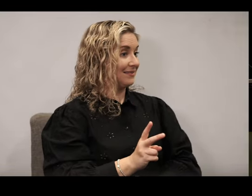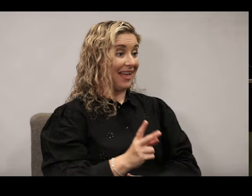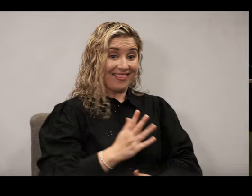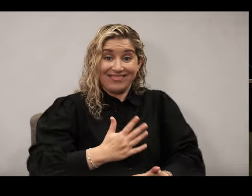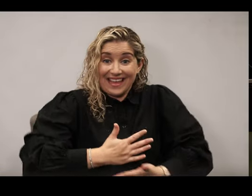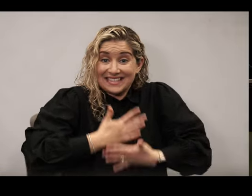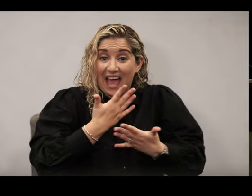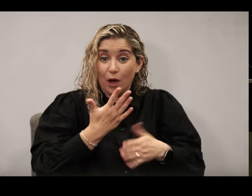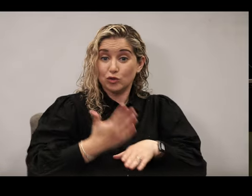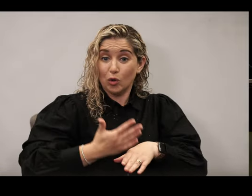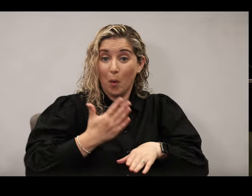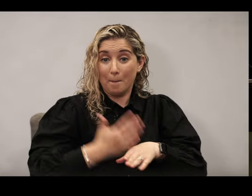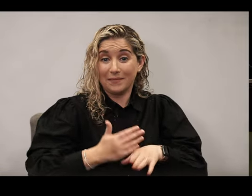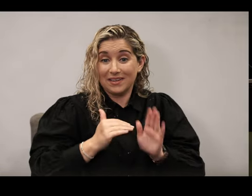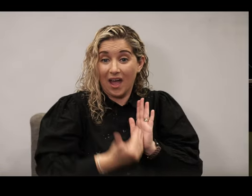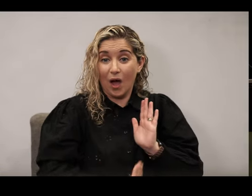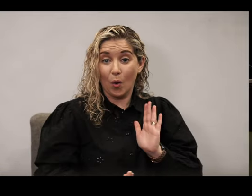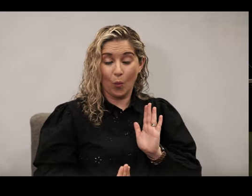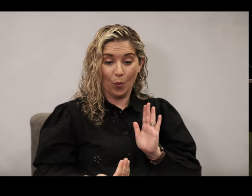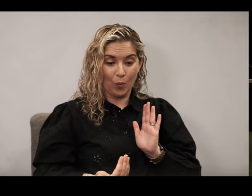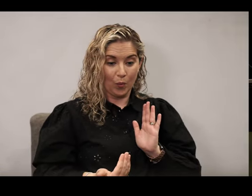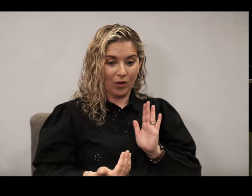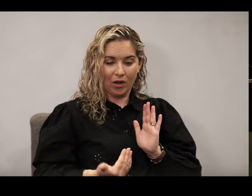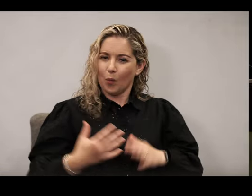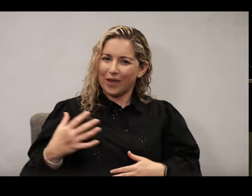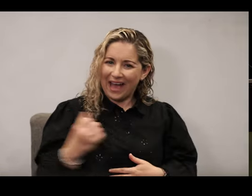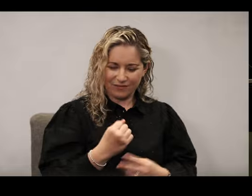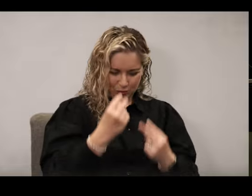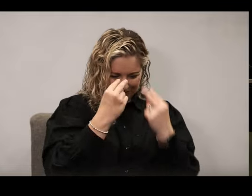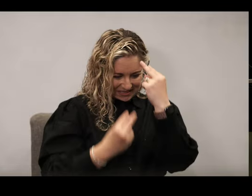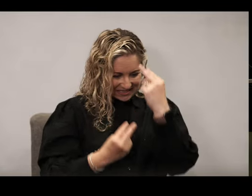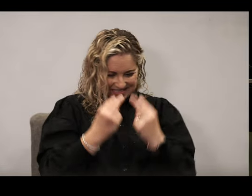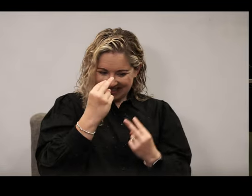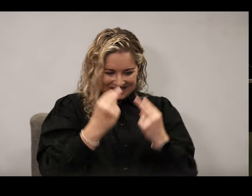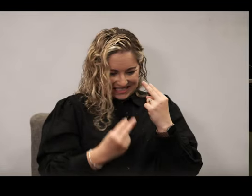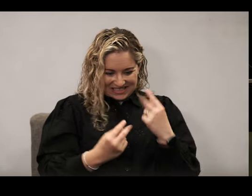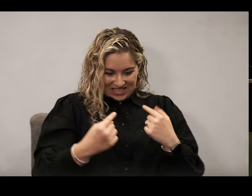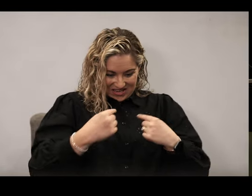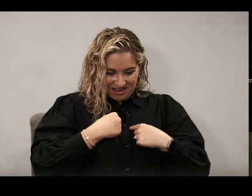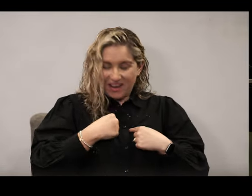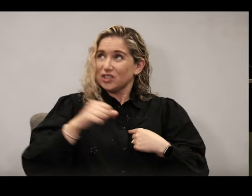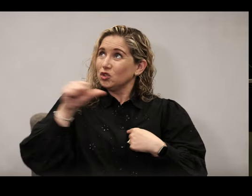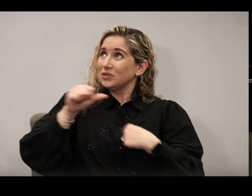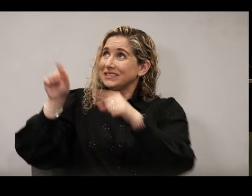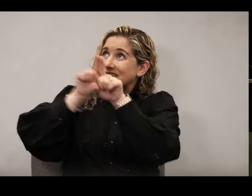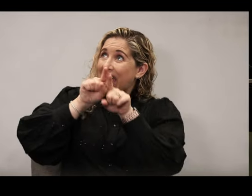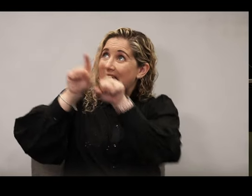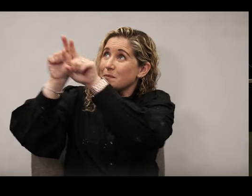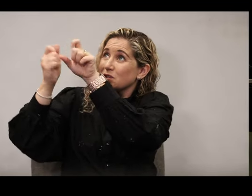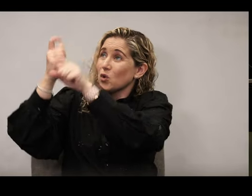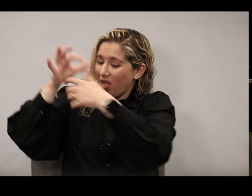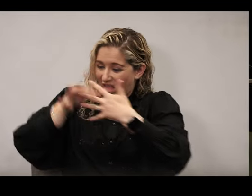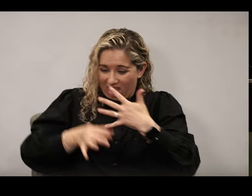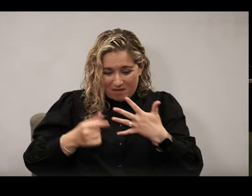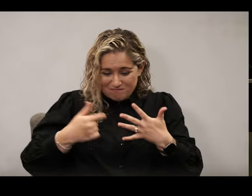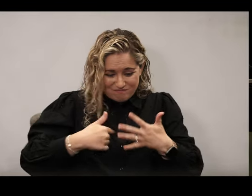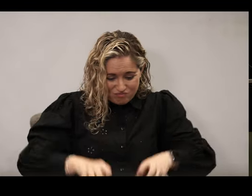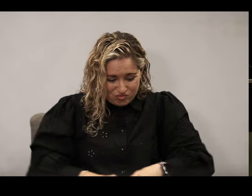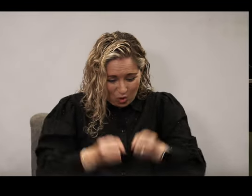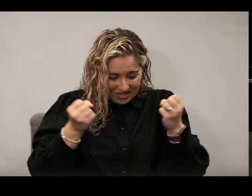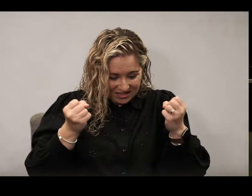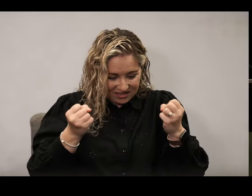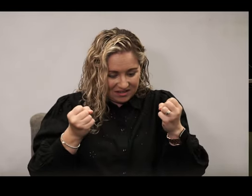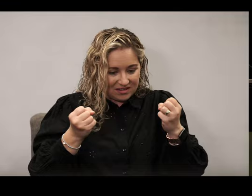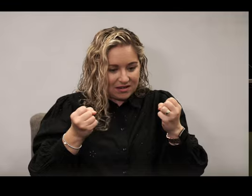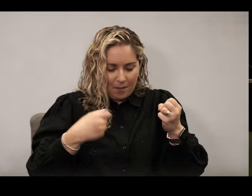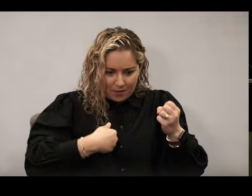working to increasingly see ourselves, each other, transformed into the fullness of Christ, renewed back into the image of God